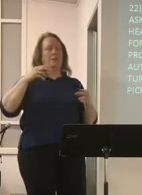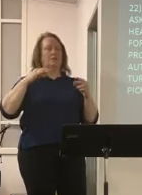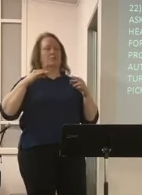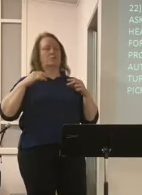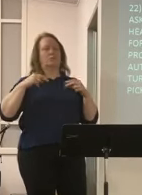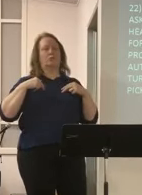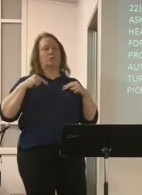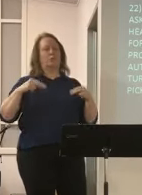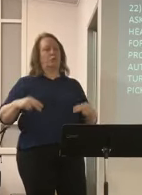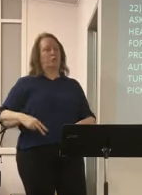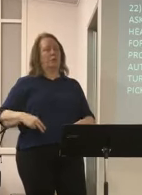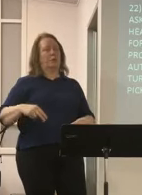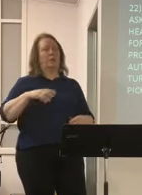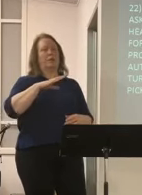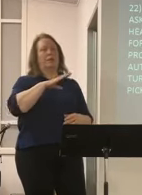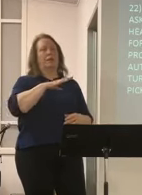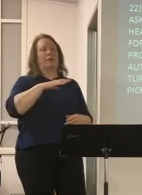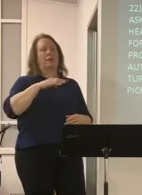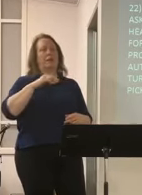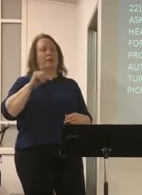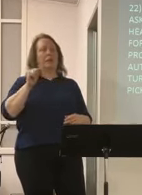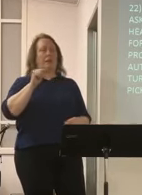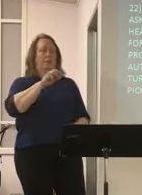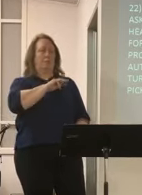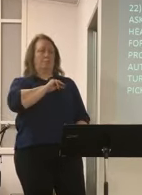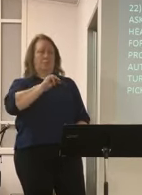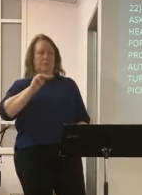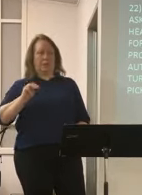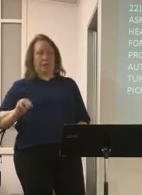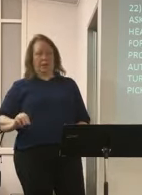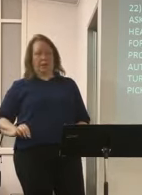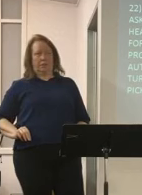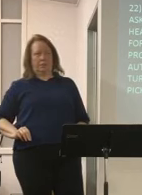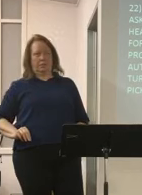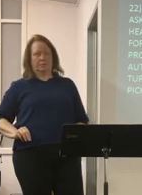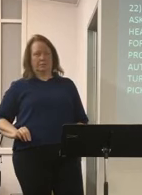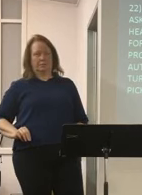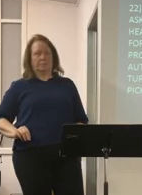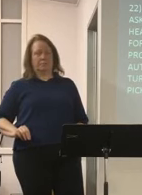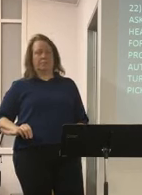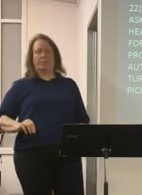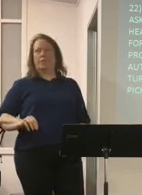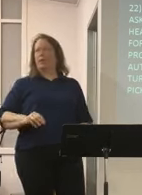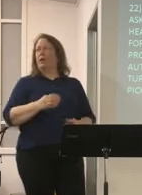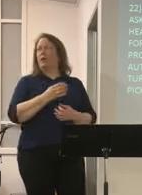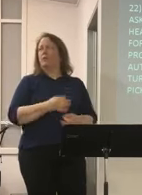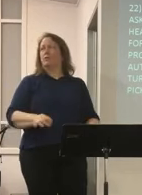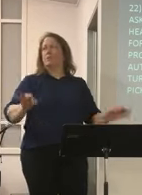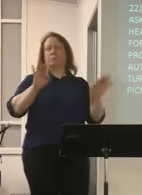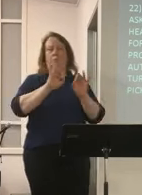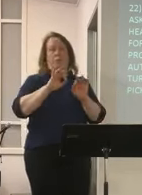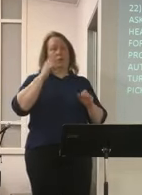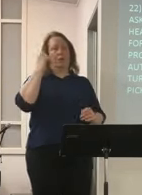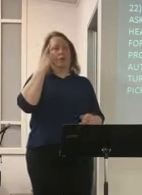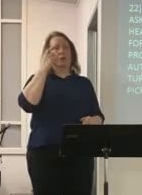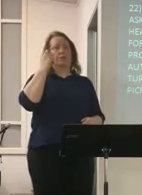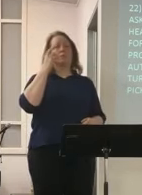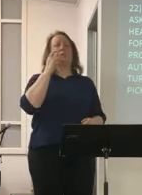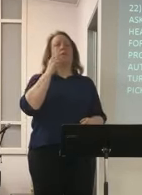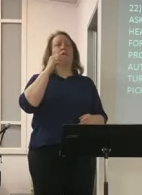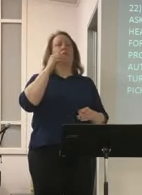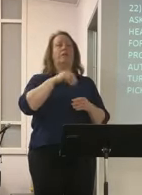that Daniel said that the Son of Man would also be the Messiah. And so it's important to realize that in the